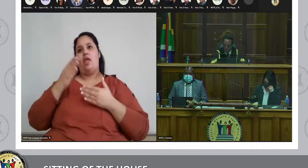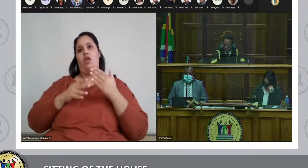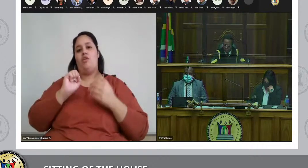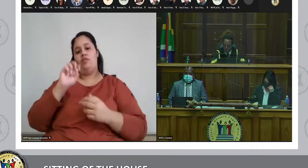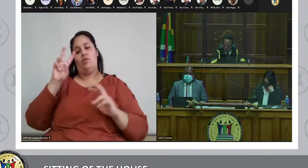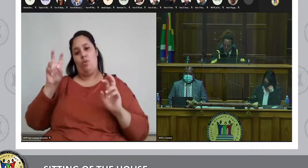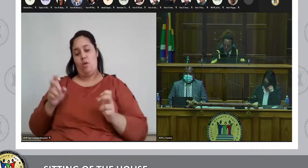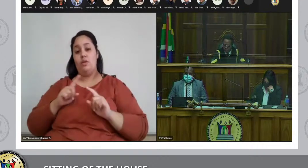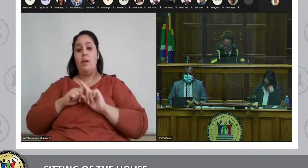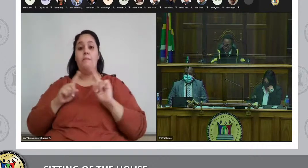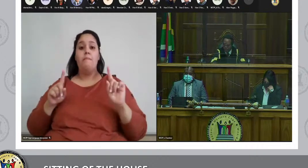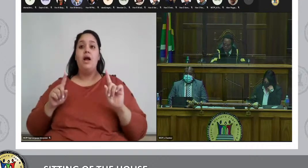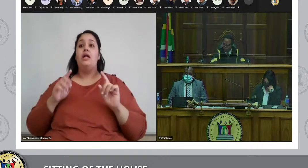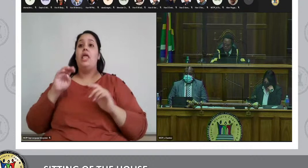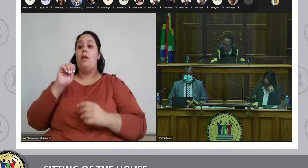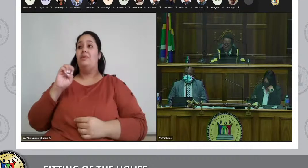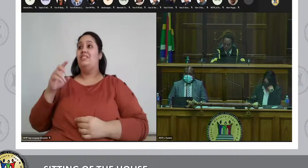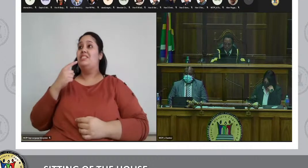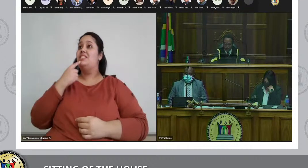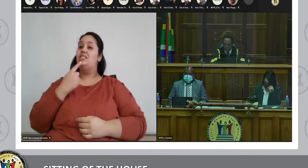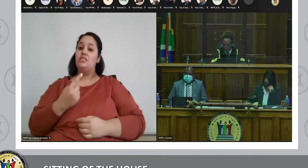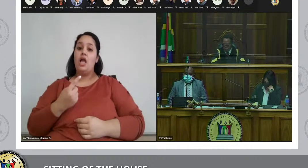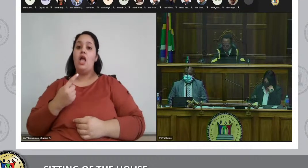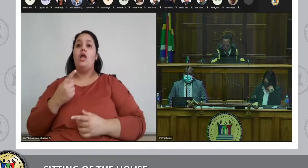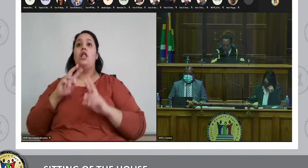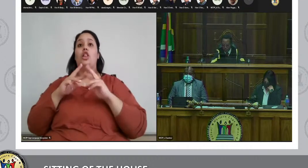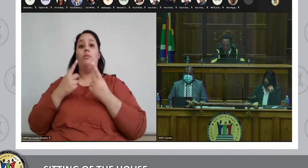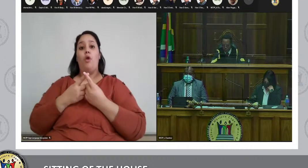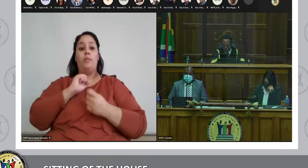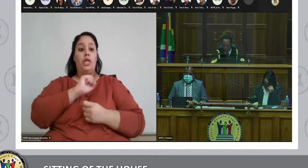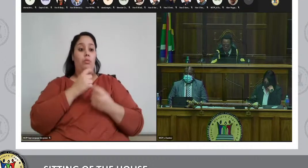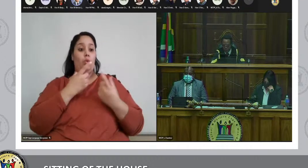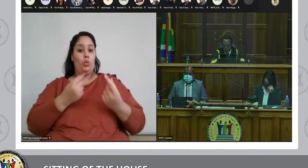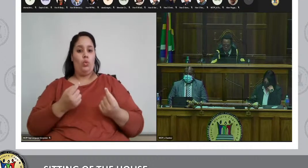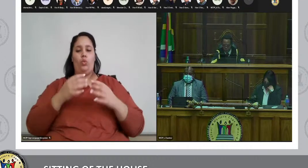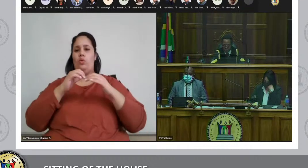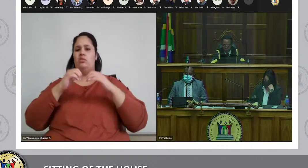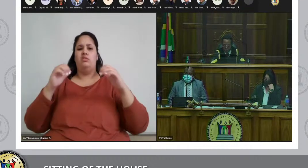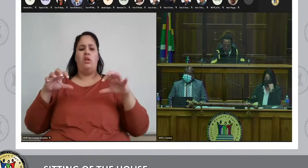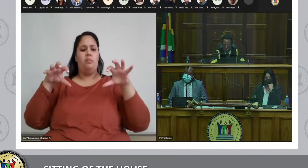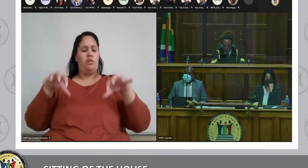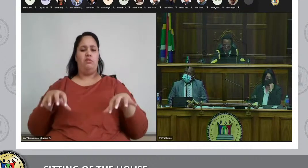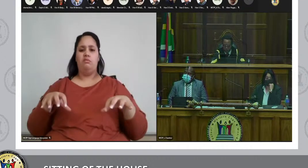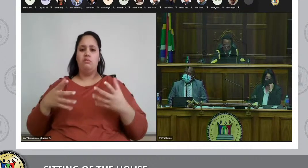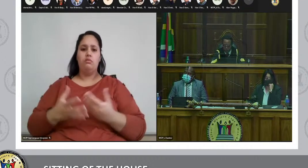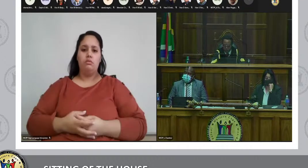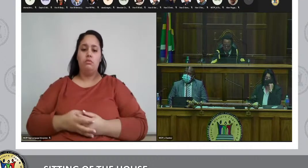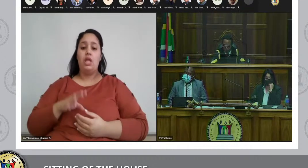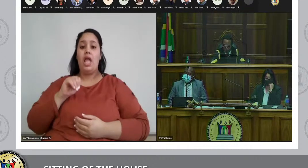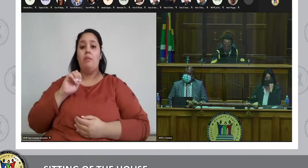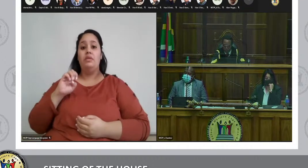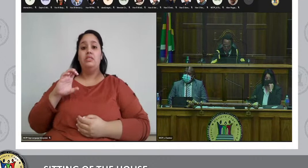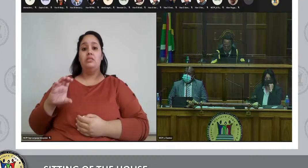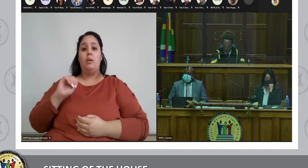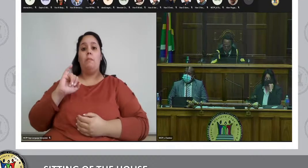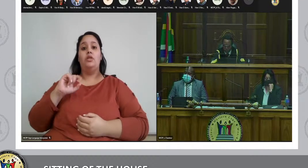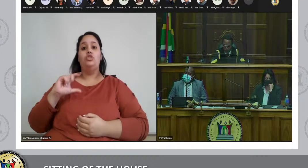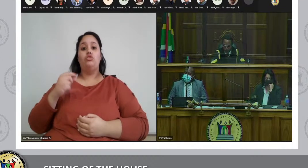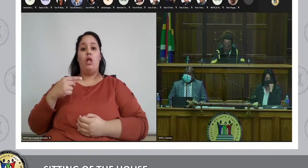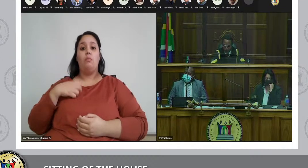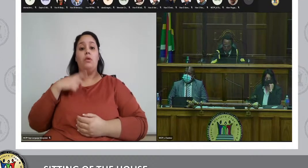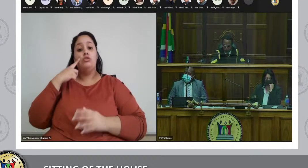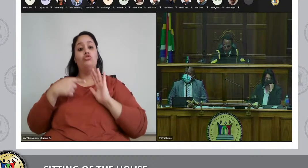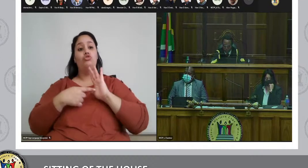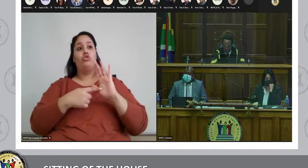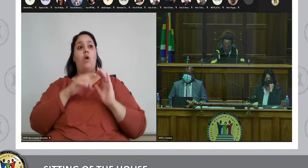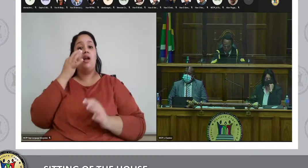Yet what the MEC said and what his department was doing are two separate worlds. MEC Mitchell must demonstrate that this government and the